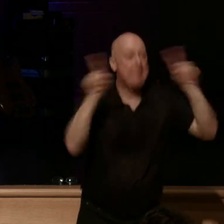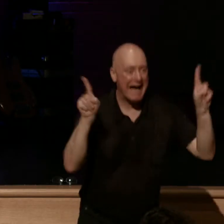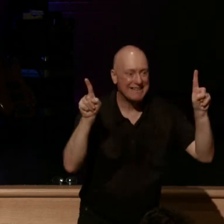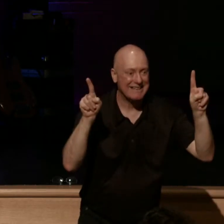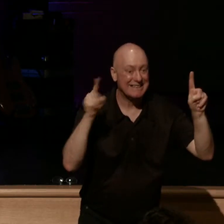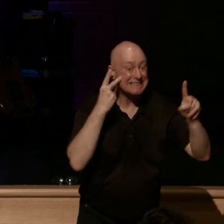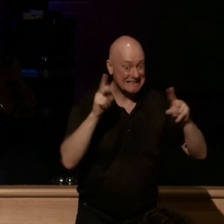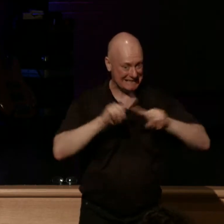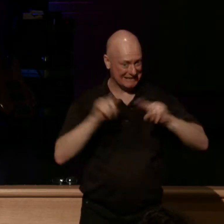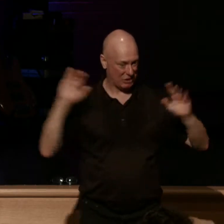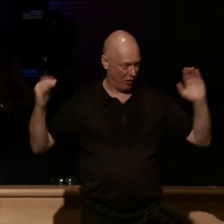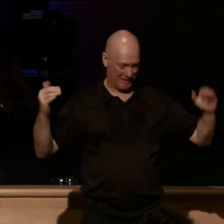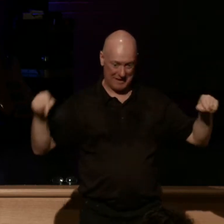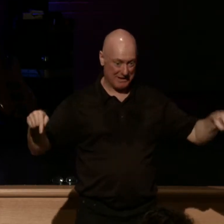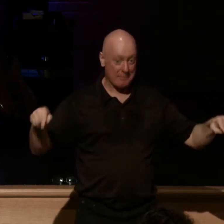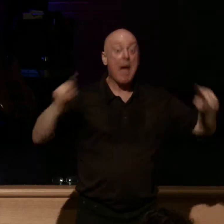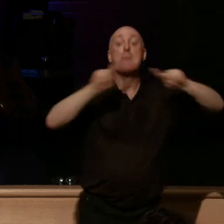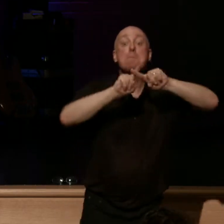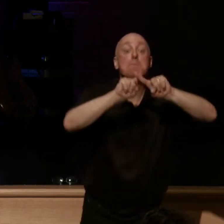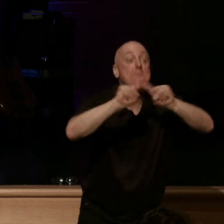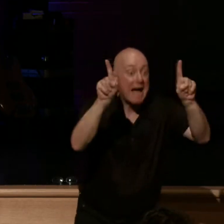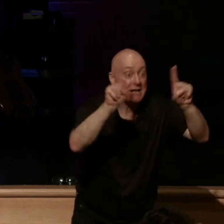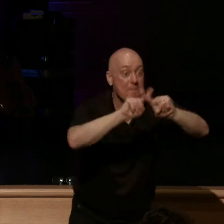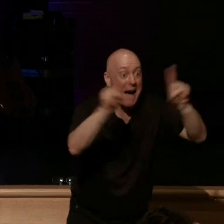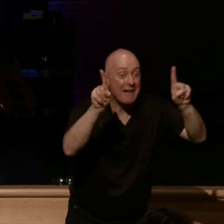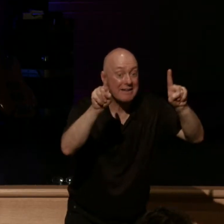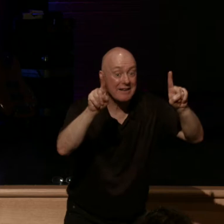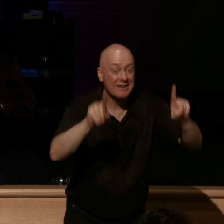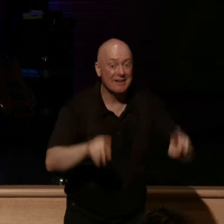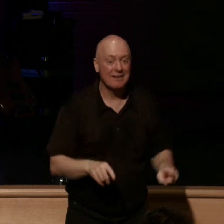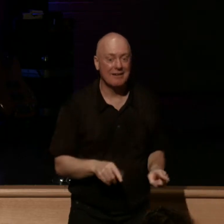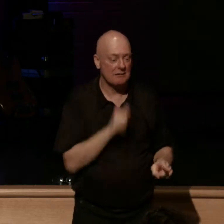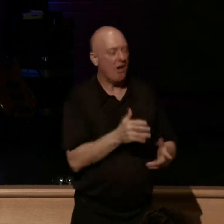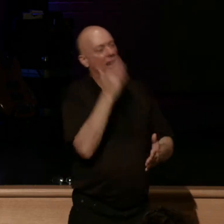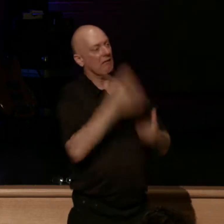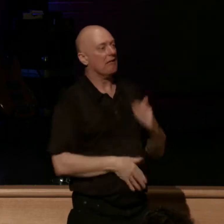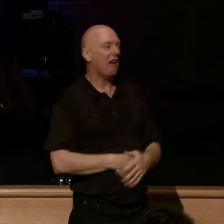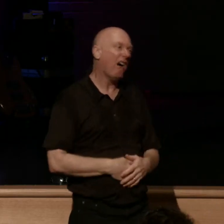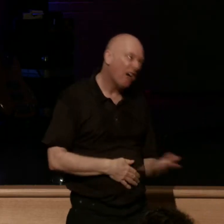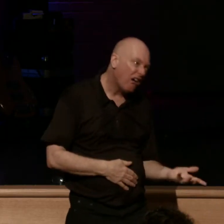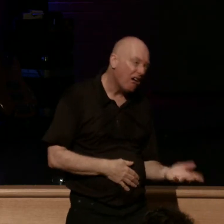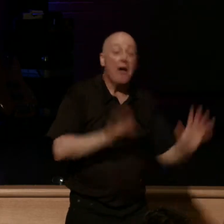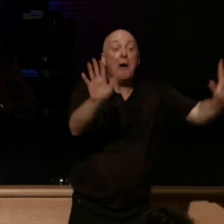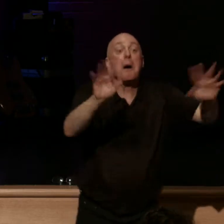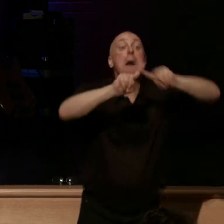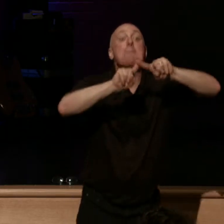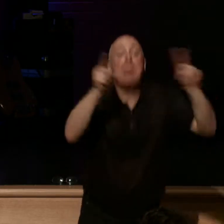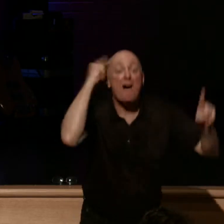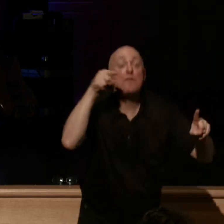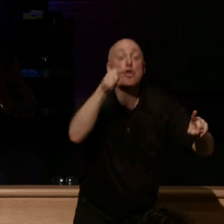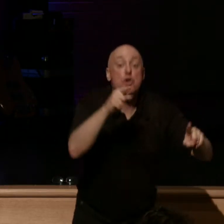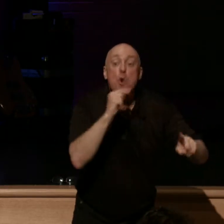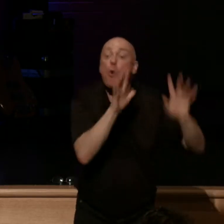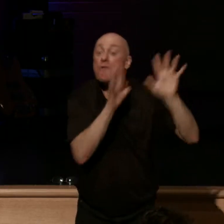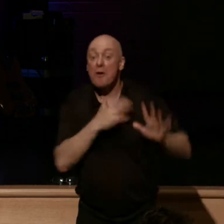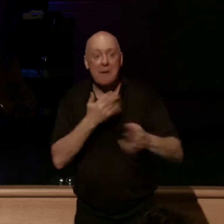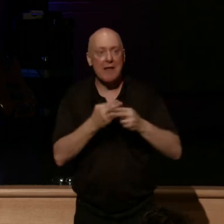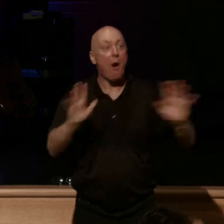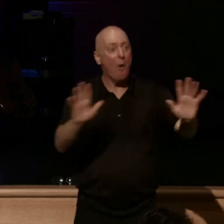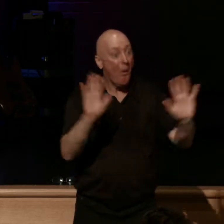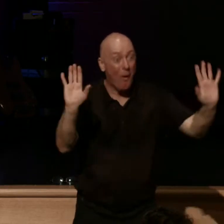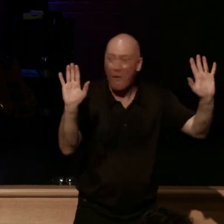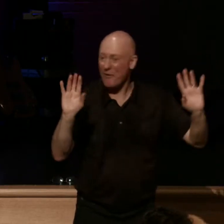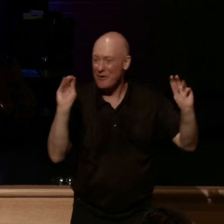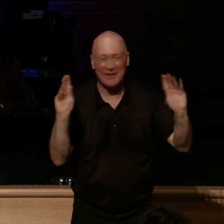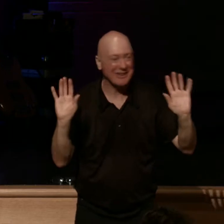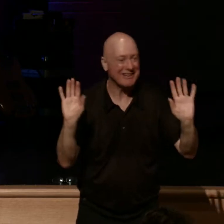the contrast. Okay, but, isn't this leave us there, right? It's not, we're not left with hope. He says, but for you who fear my name, there we go, there's